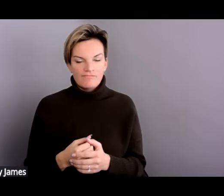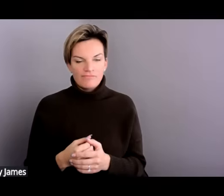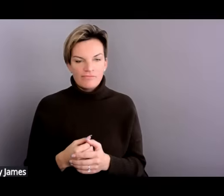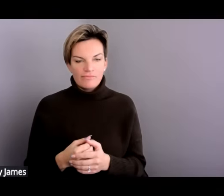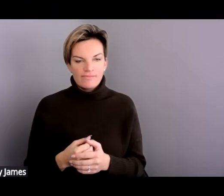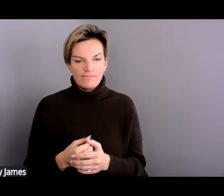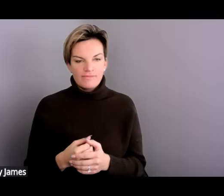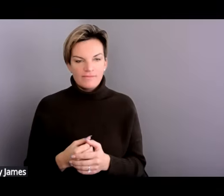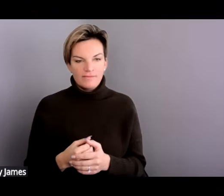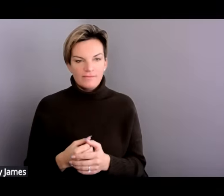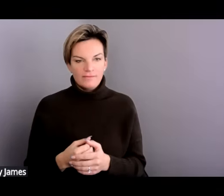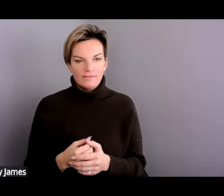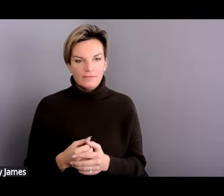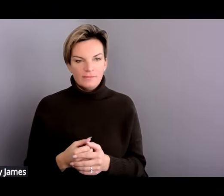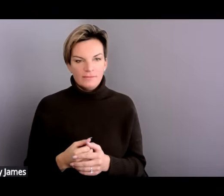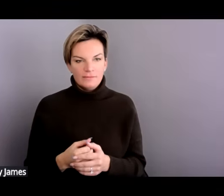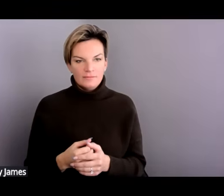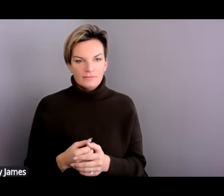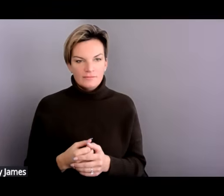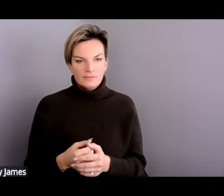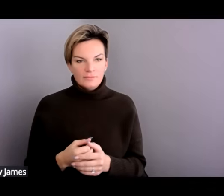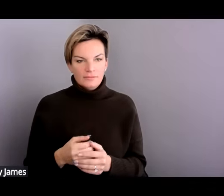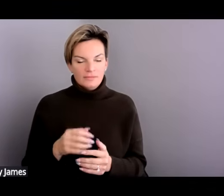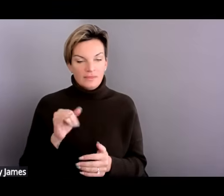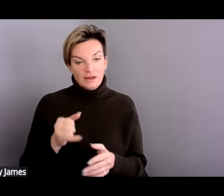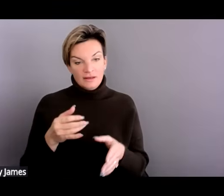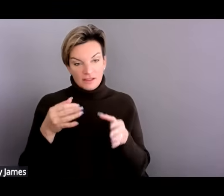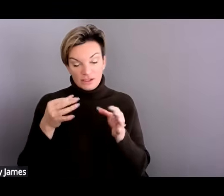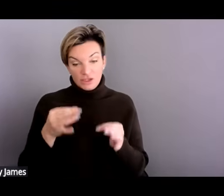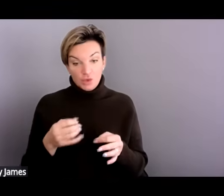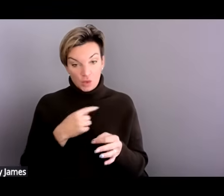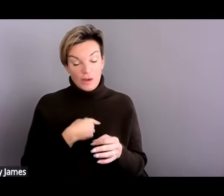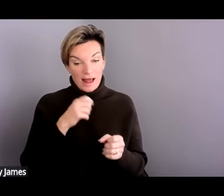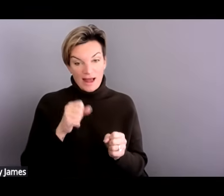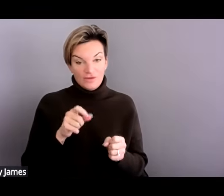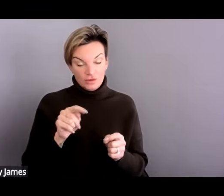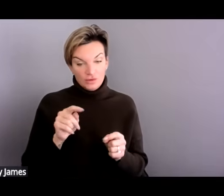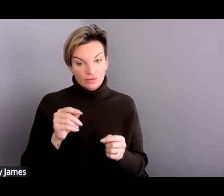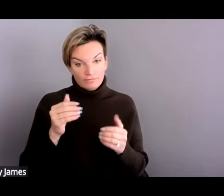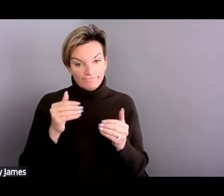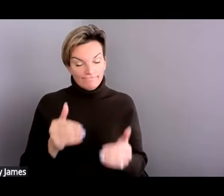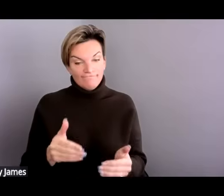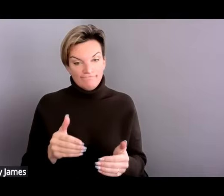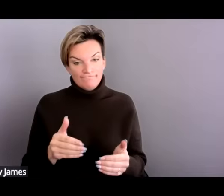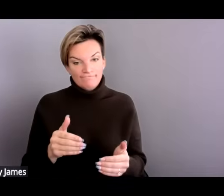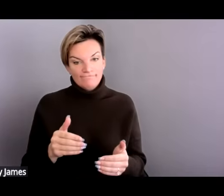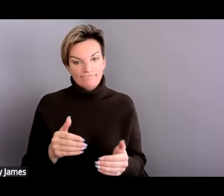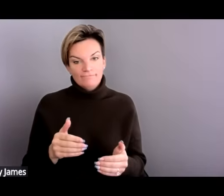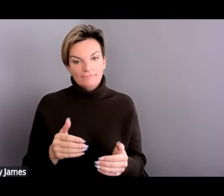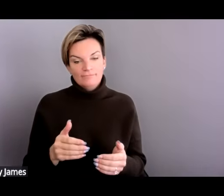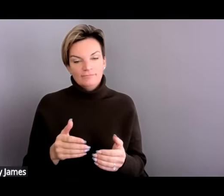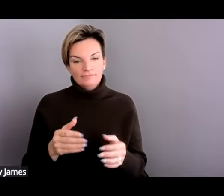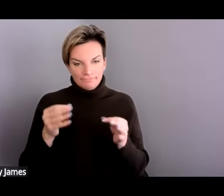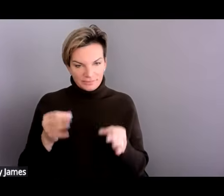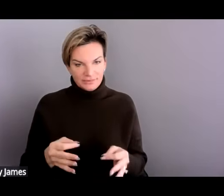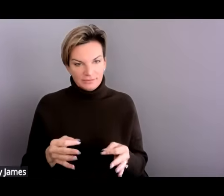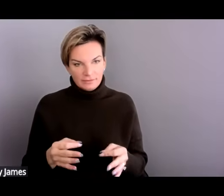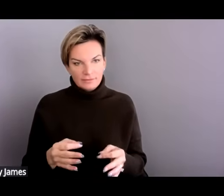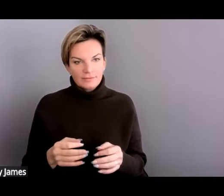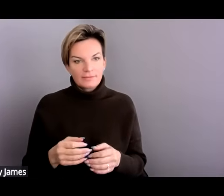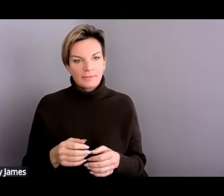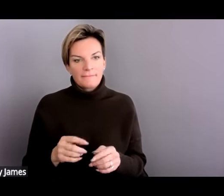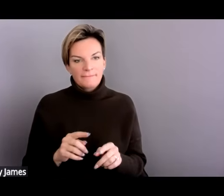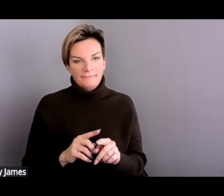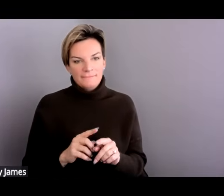say, and that decision is one that we have to make at a particular time, period. But that doesn't mean that